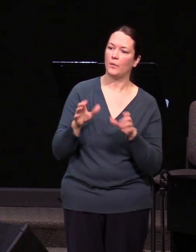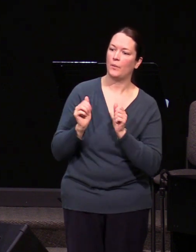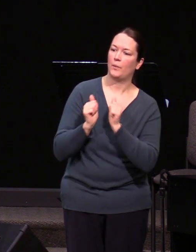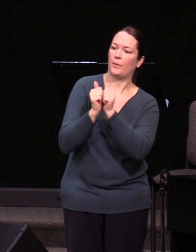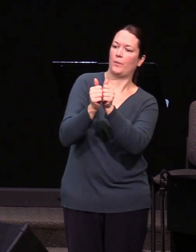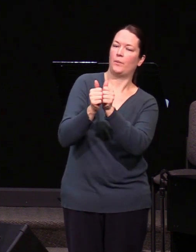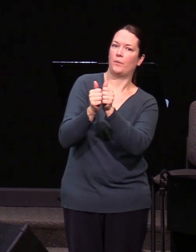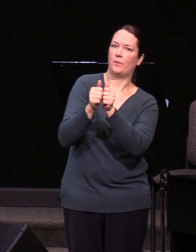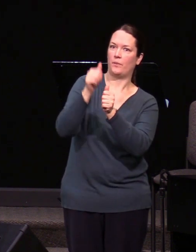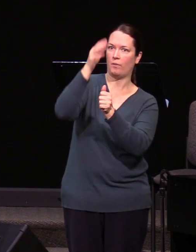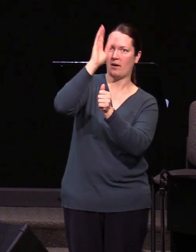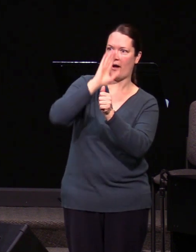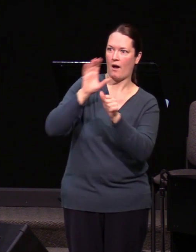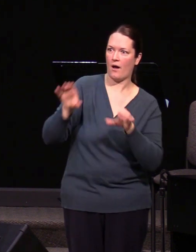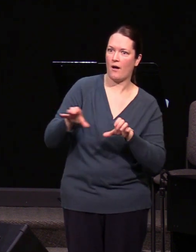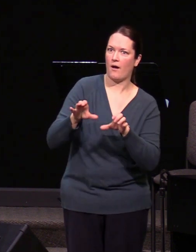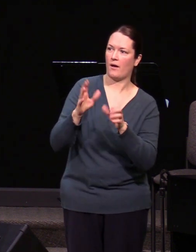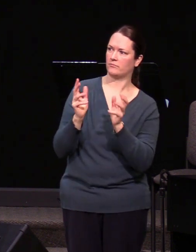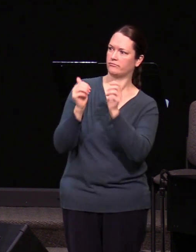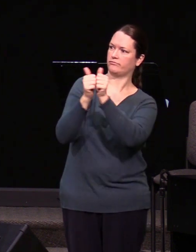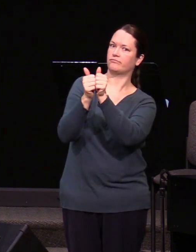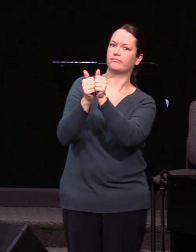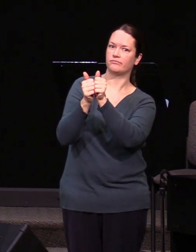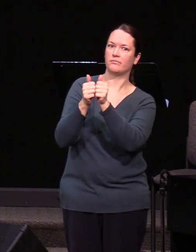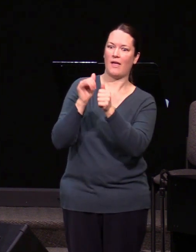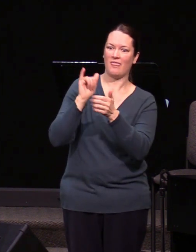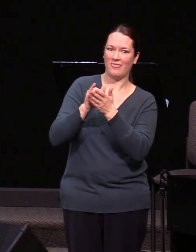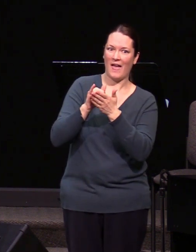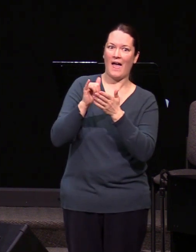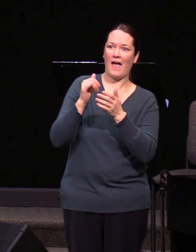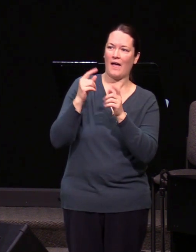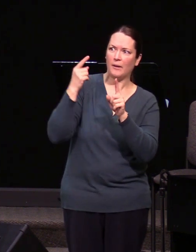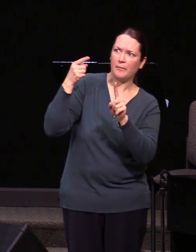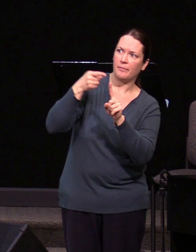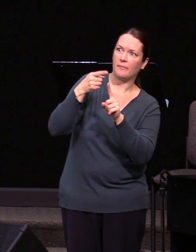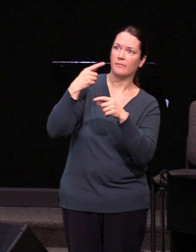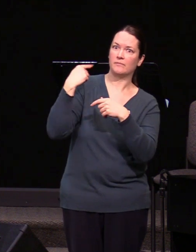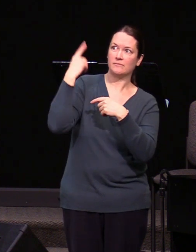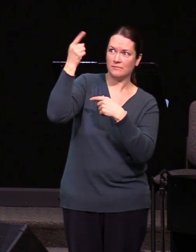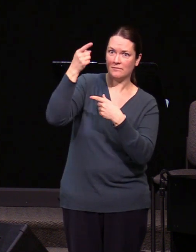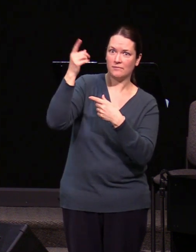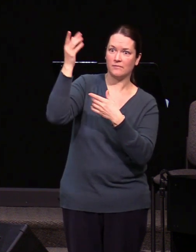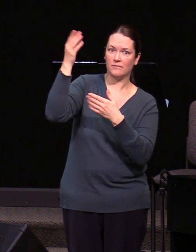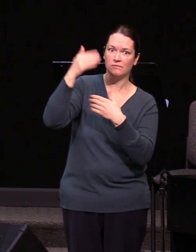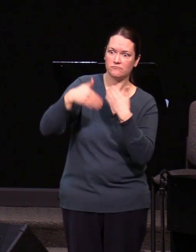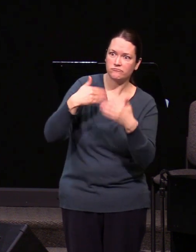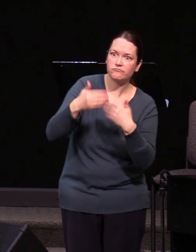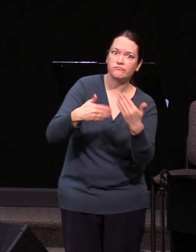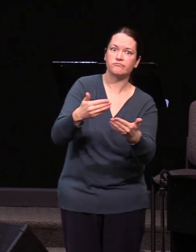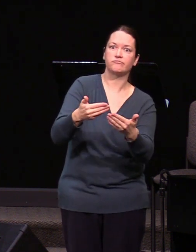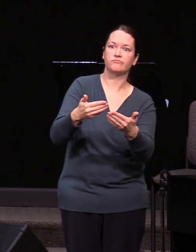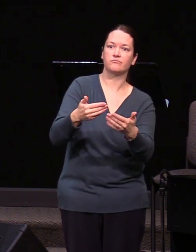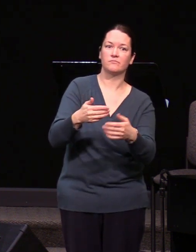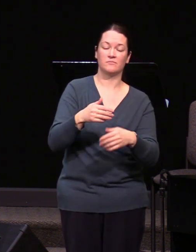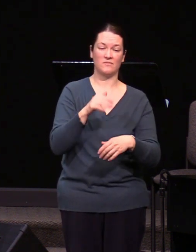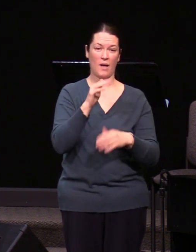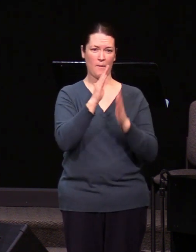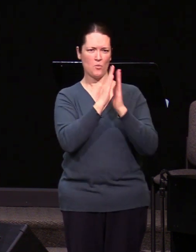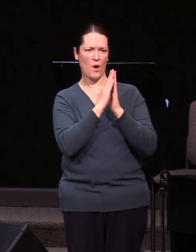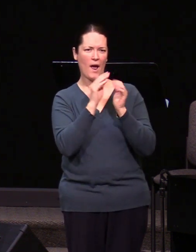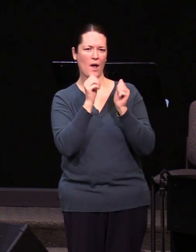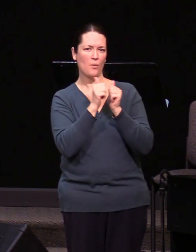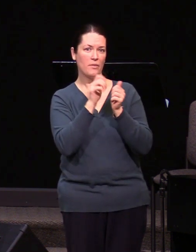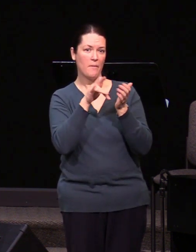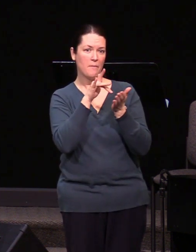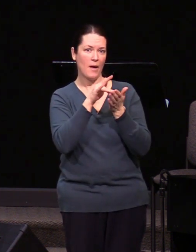work that God is doing, the mission that is already unfolding. So praying in the middle voice is less about